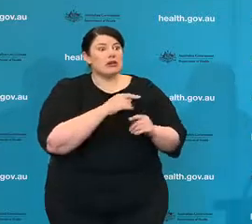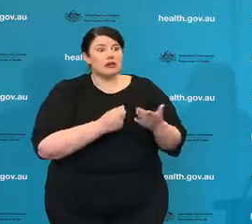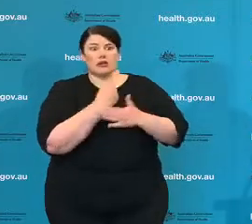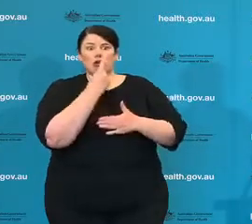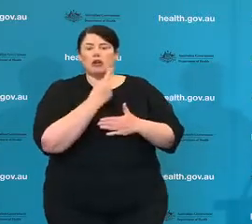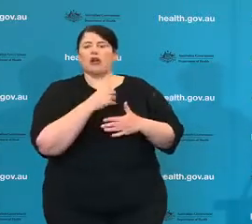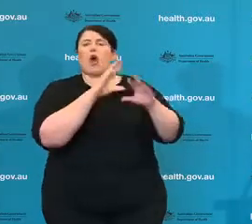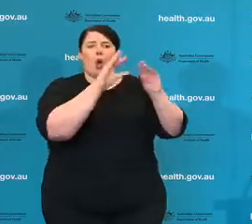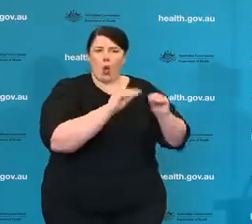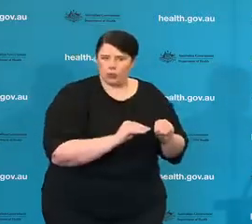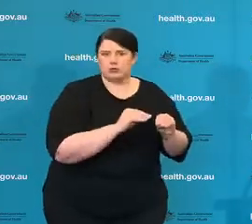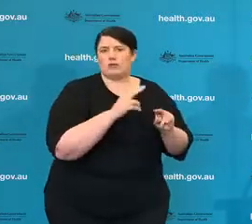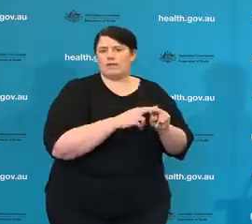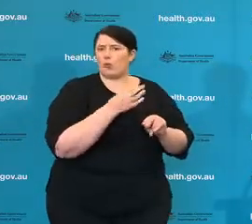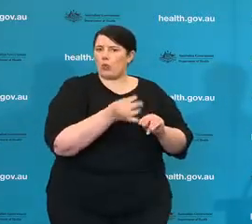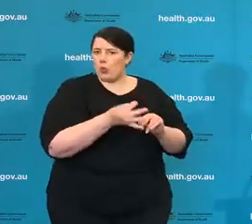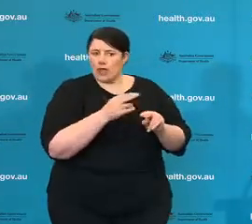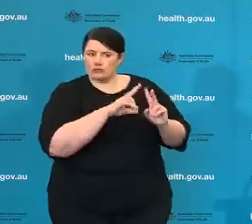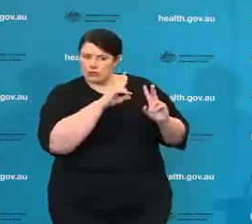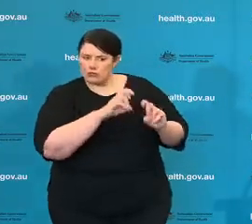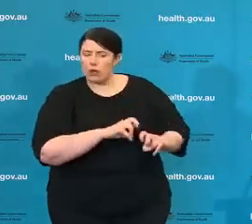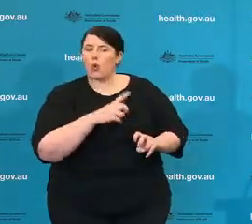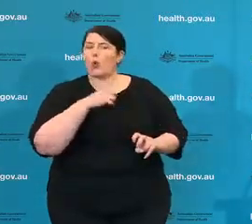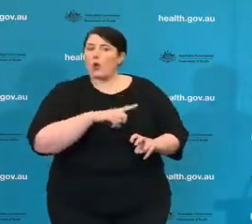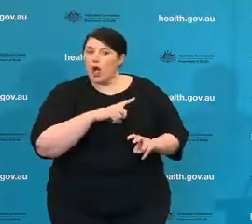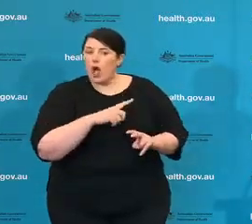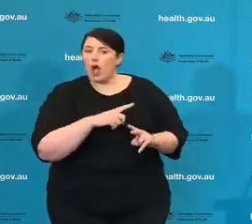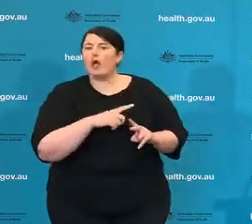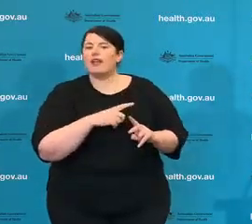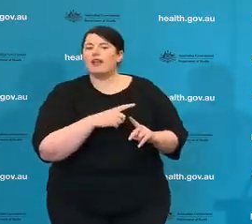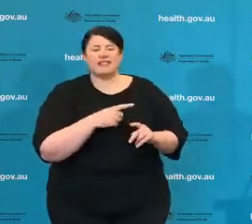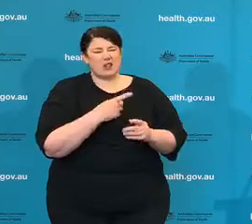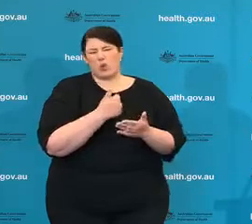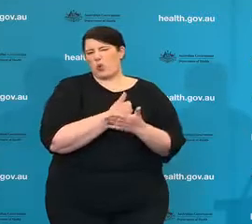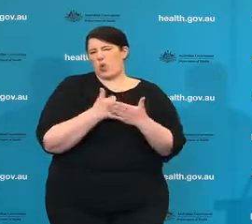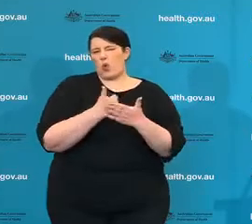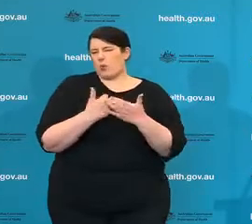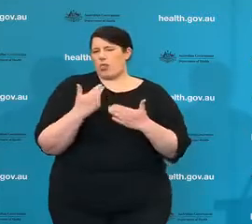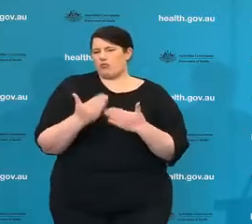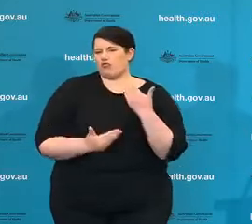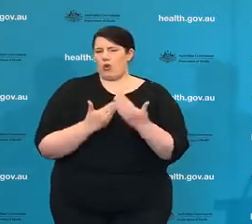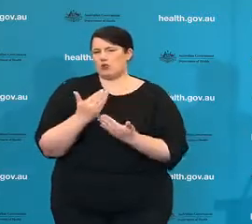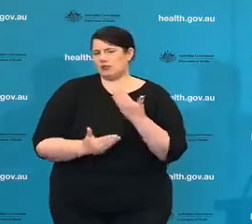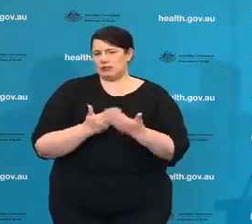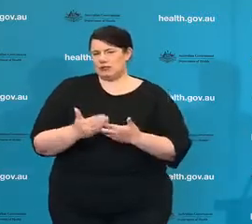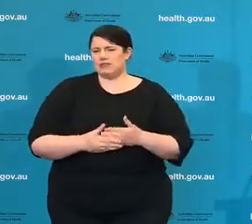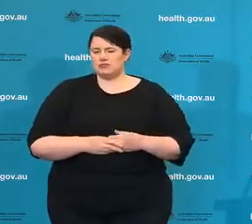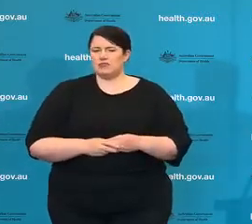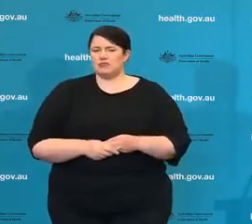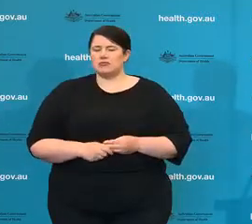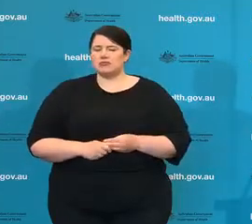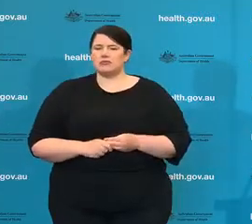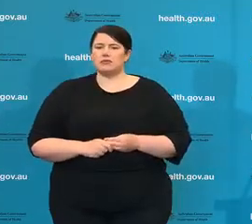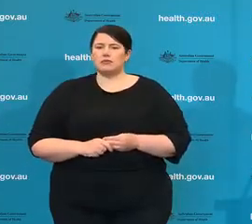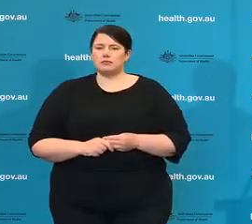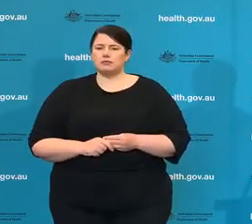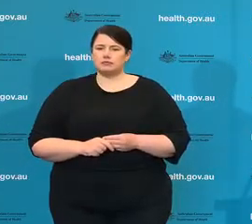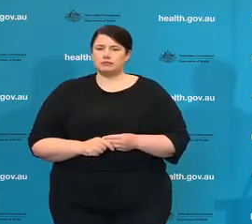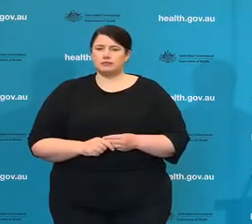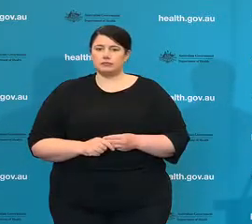involves systems and processes that these vaccine trialists are very, very used to. So whilst I'm sure